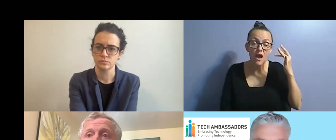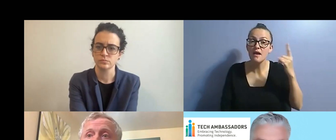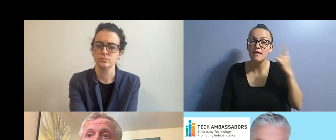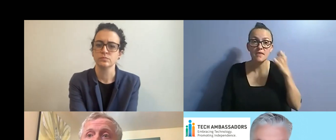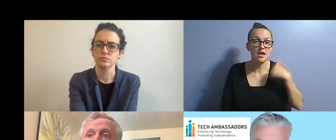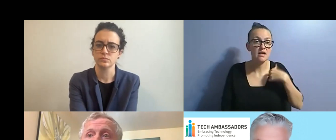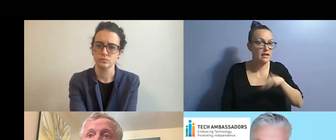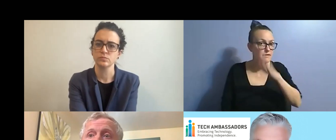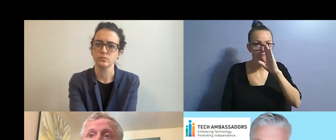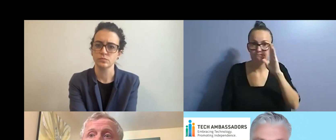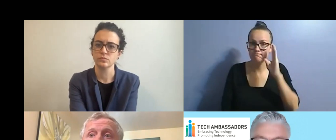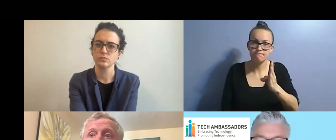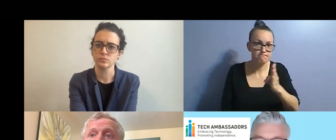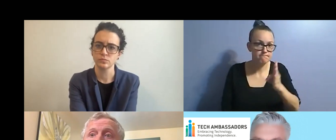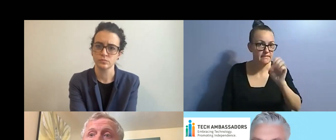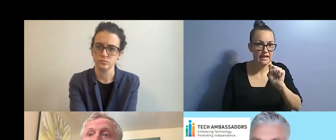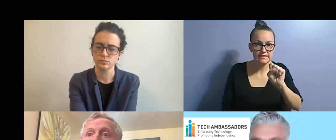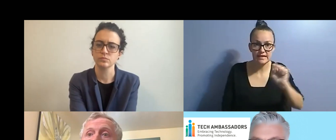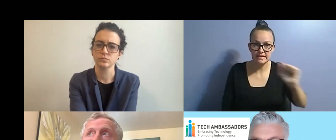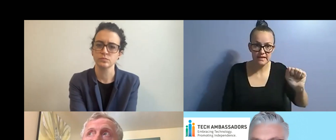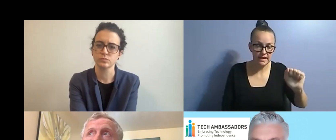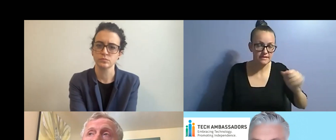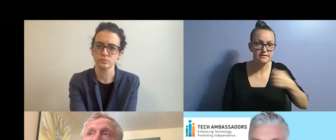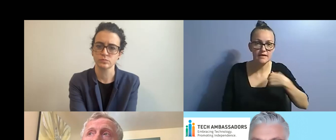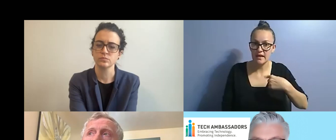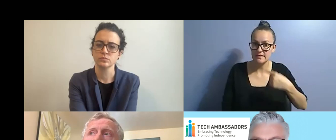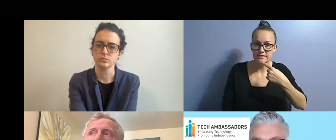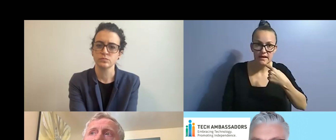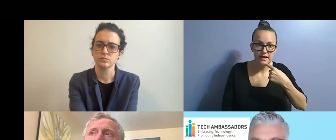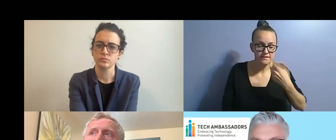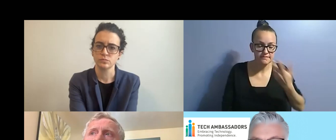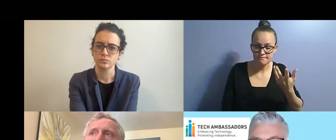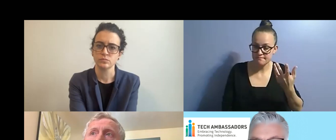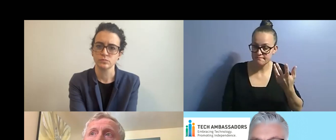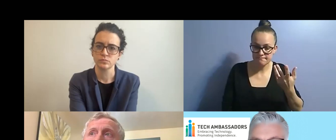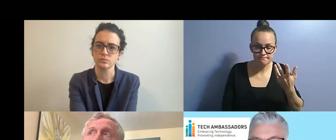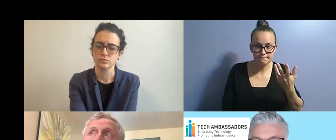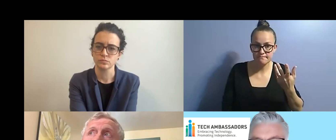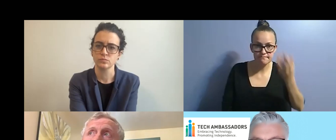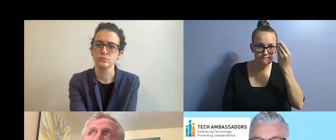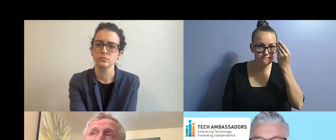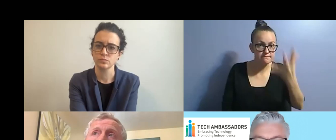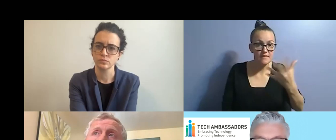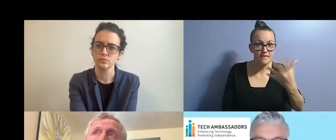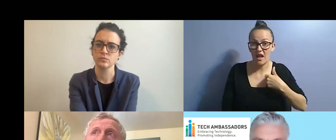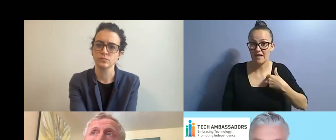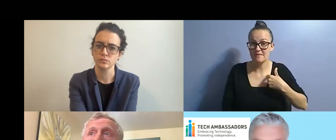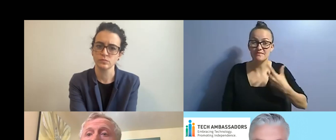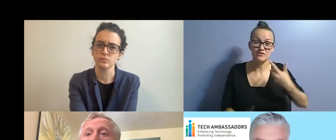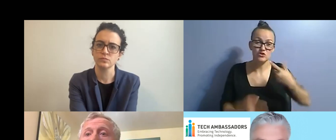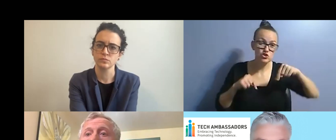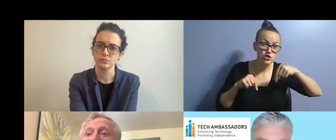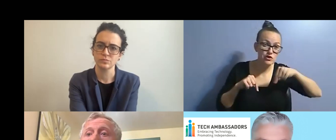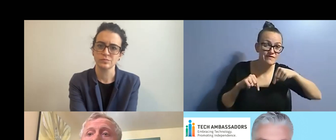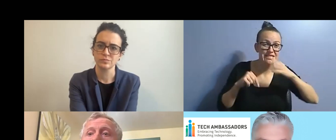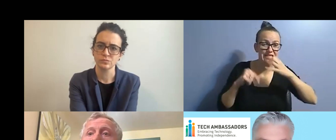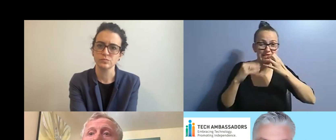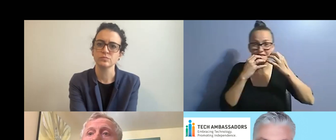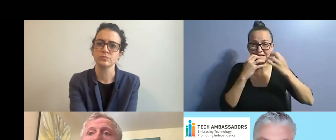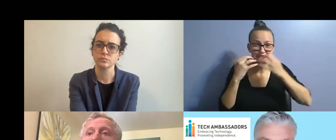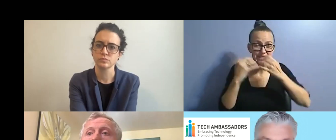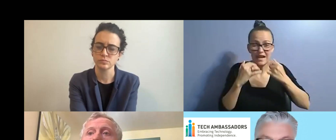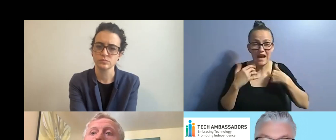my SSA. I said, you know, I have these nervous feelings. I don't want